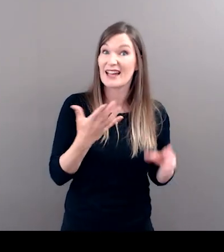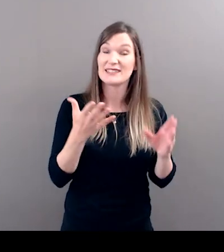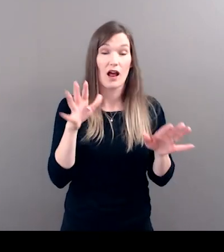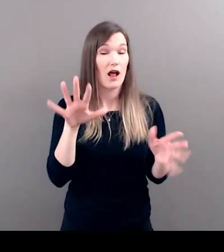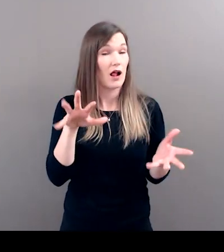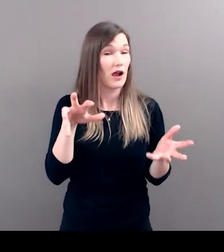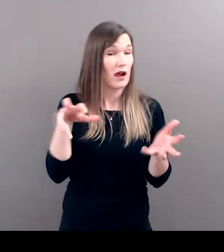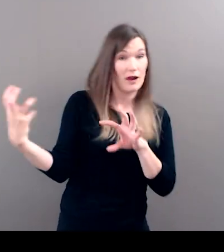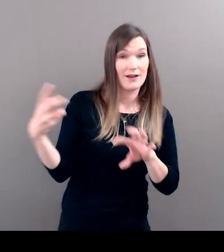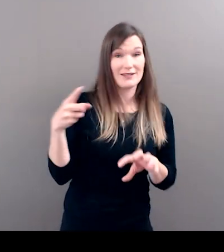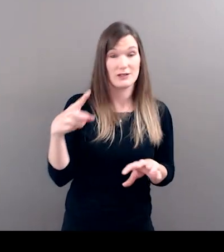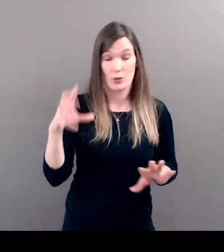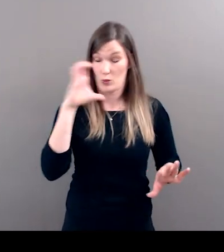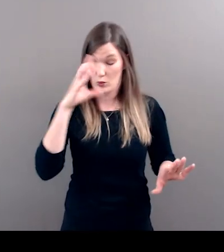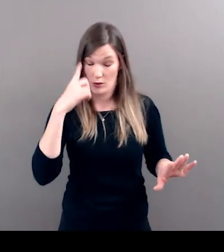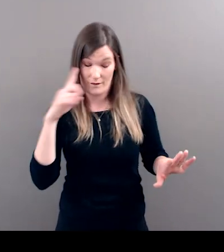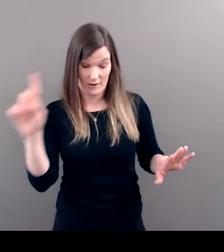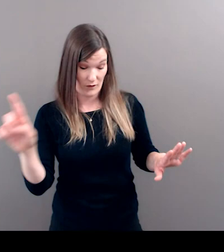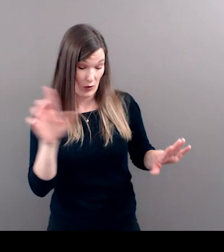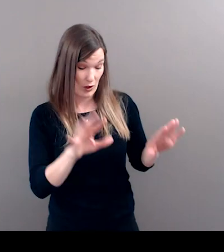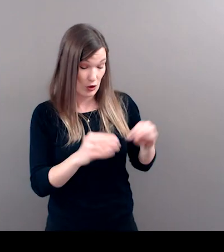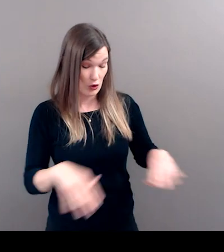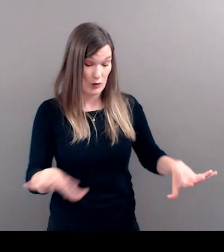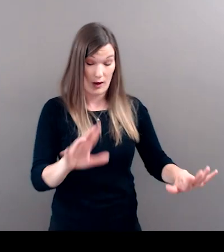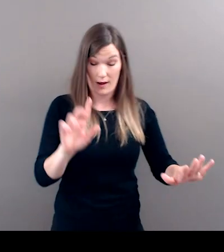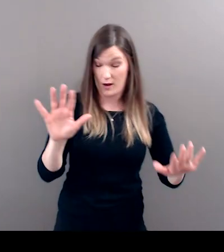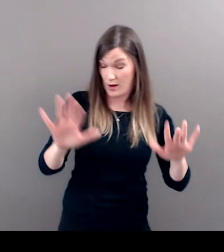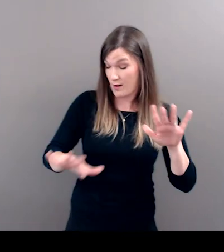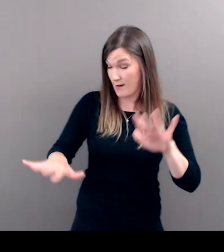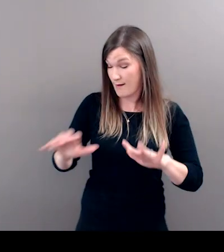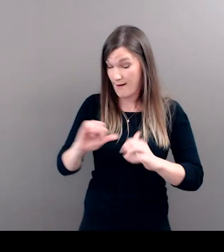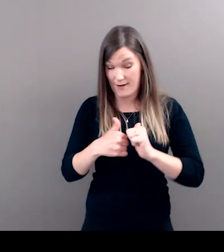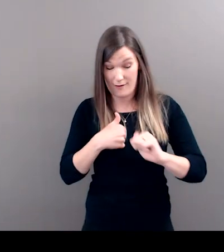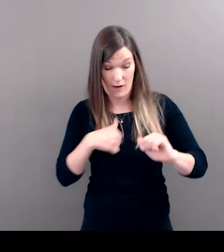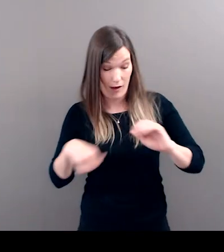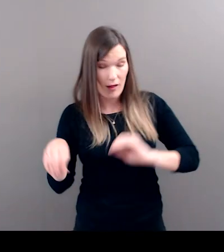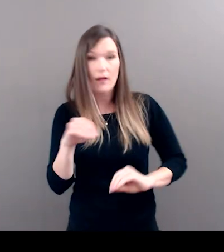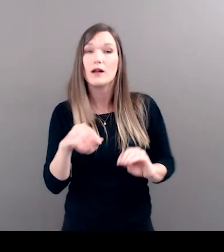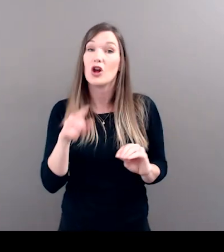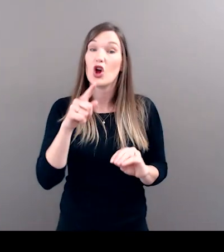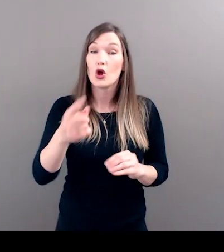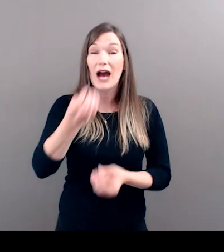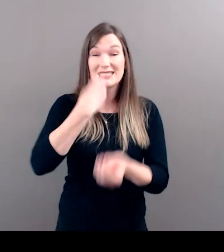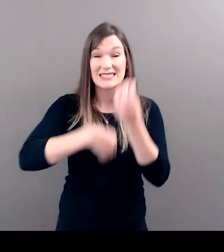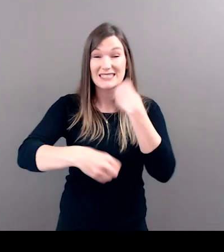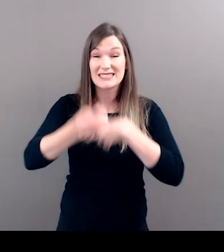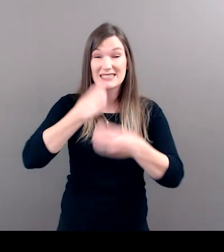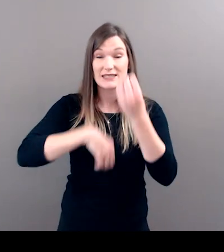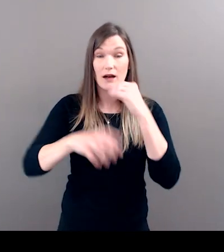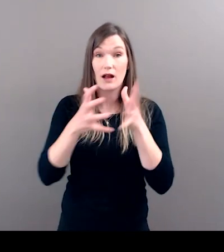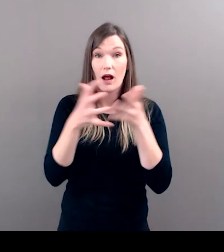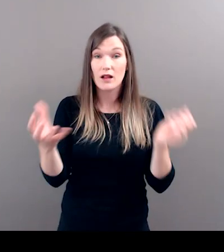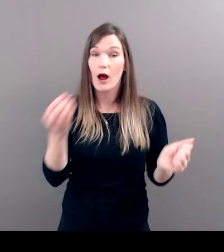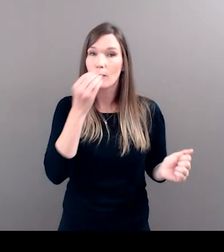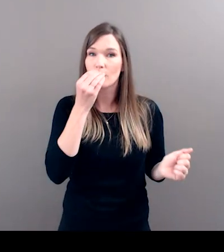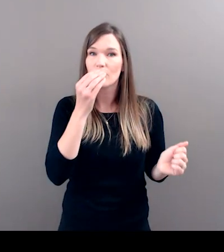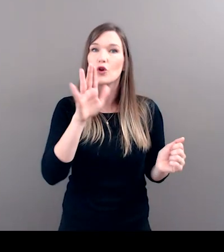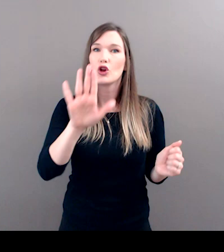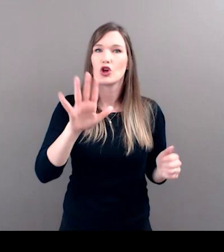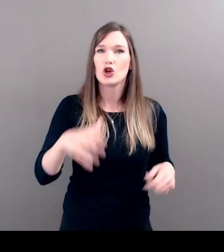balance gets thrown off. When you eat a lot, your stomach stretches, and the proprioceptors in your stomach tell you when you're